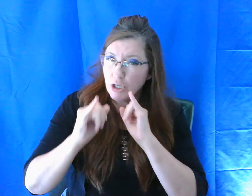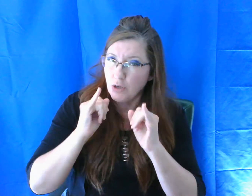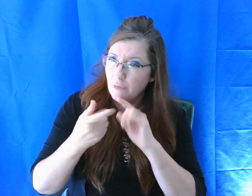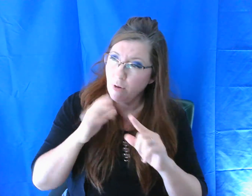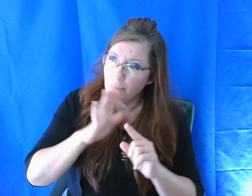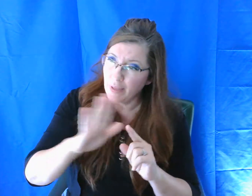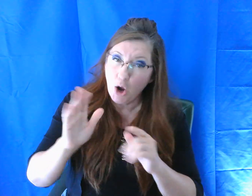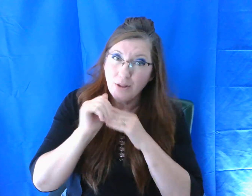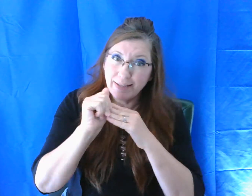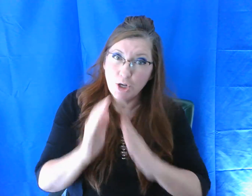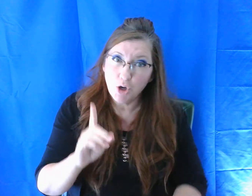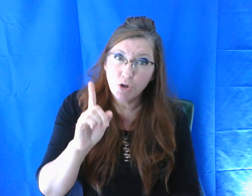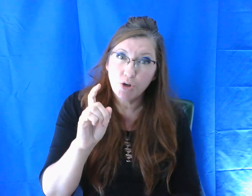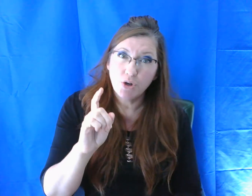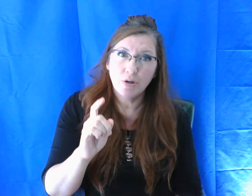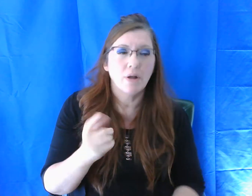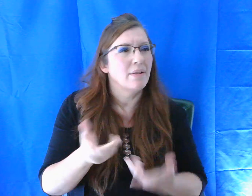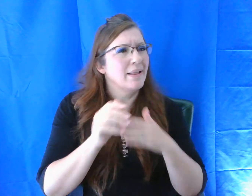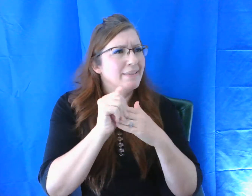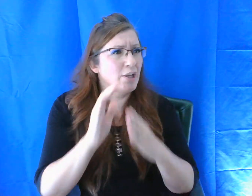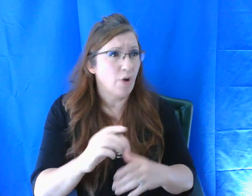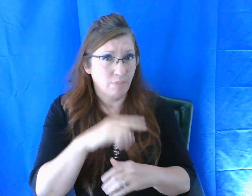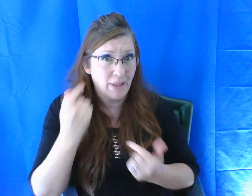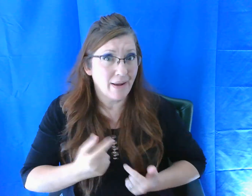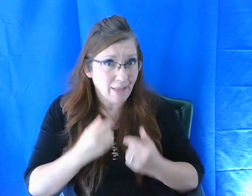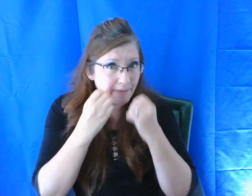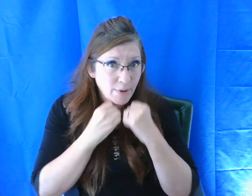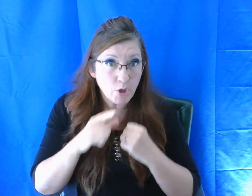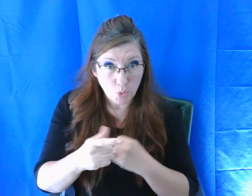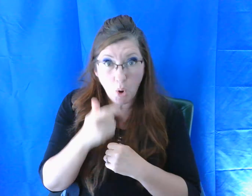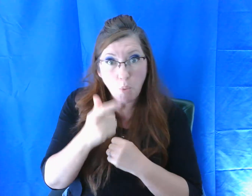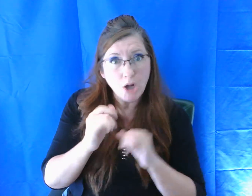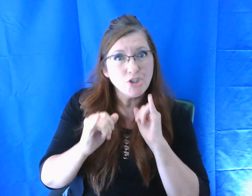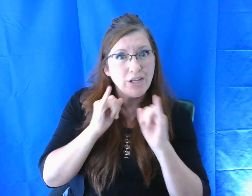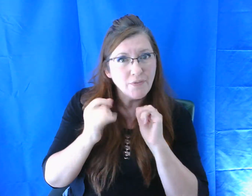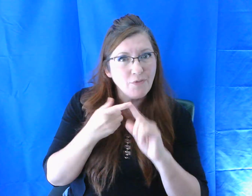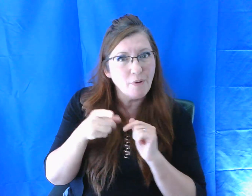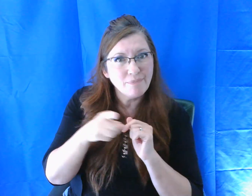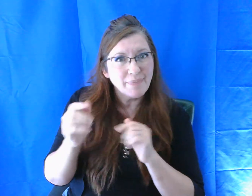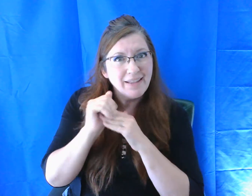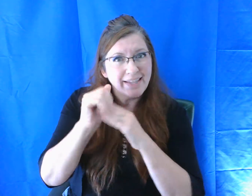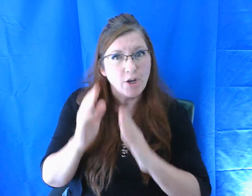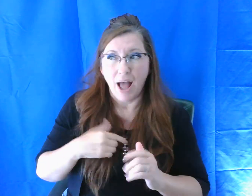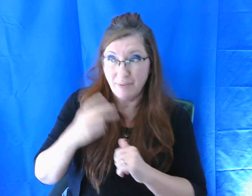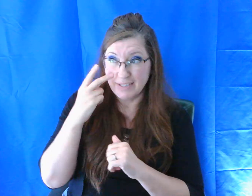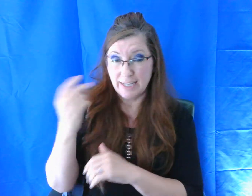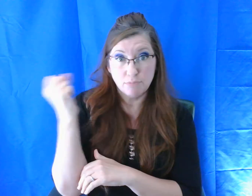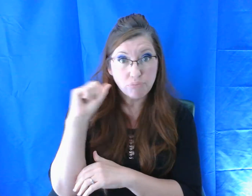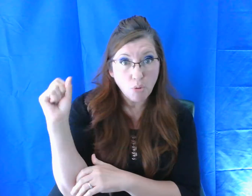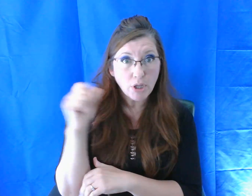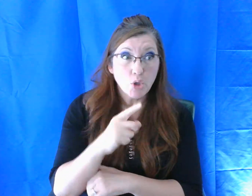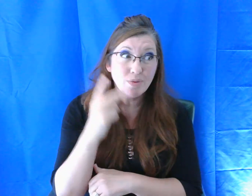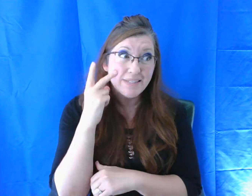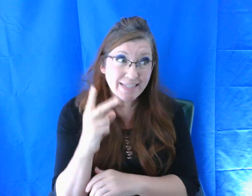leaders? The leaders of Black Lives Matter? Yes, have you watched any interviews from them? I've seen the protests. Have you watched any interviews from Black Lives